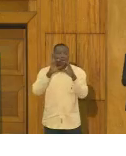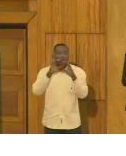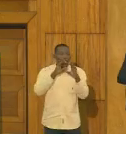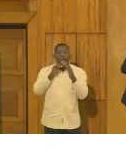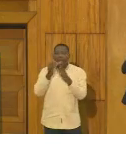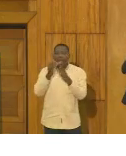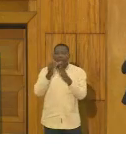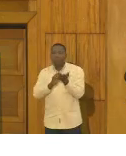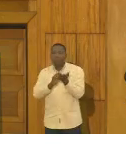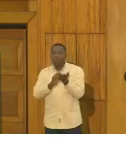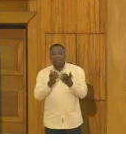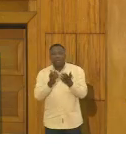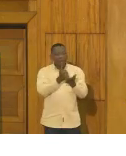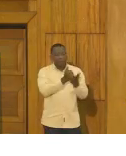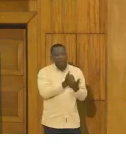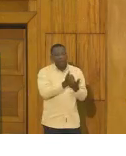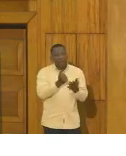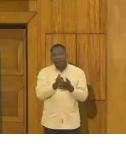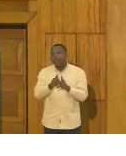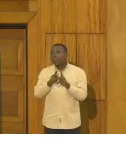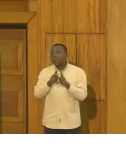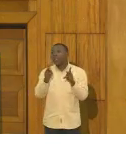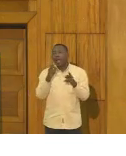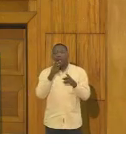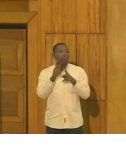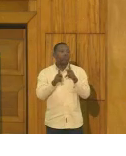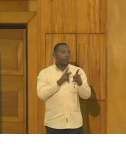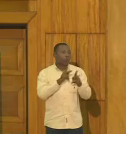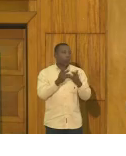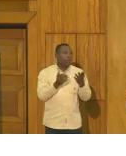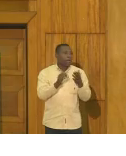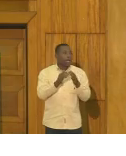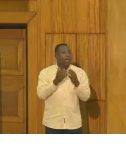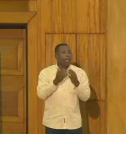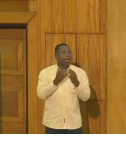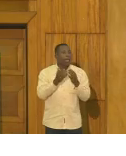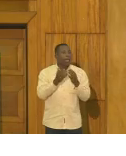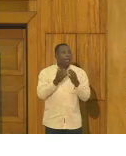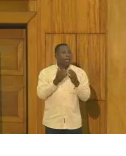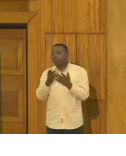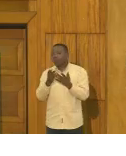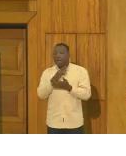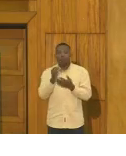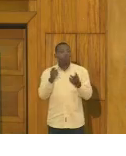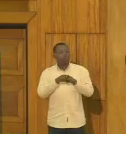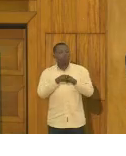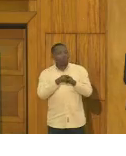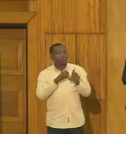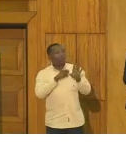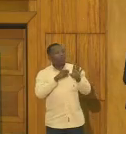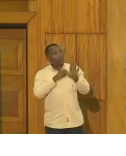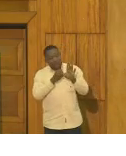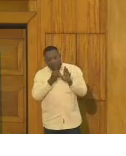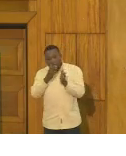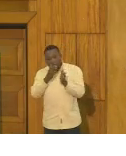be helpful for the general population, for the key population, and also the implementation planning once this